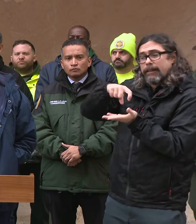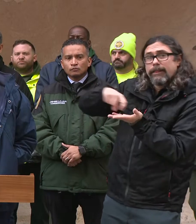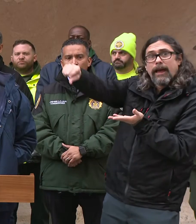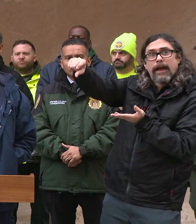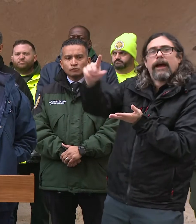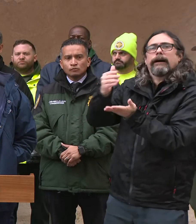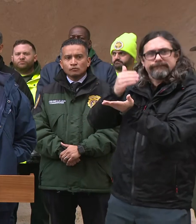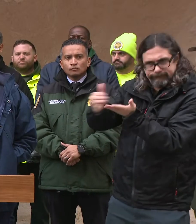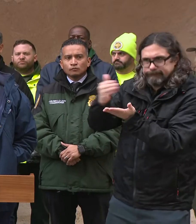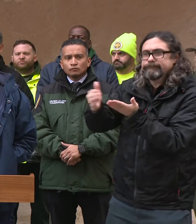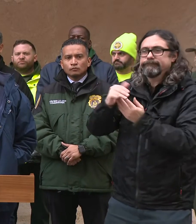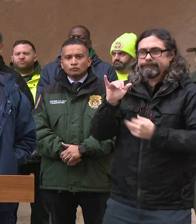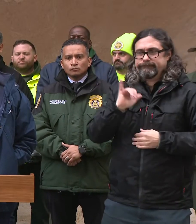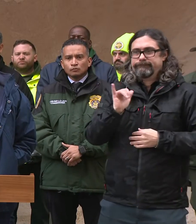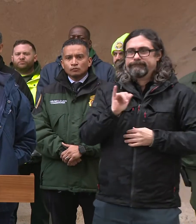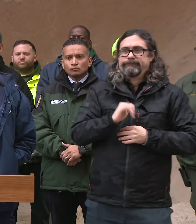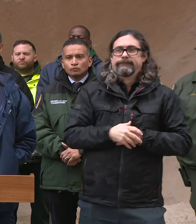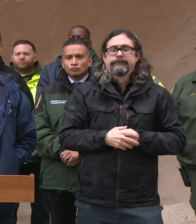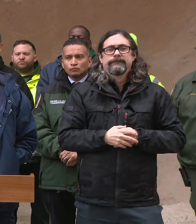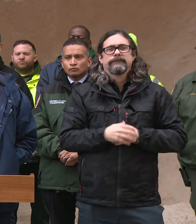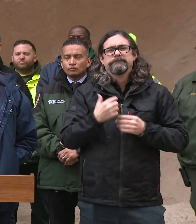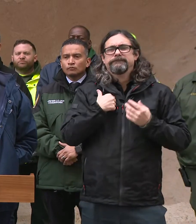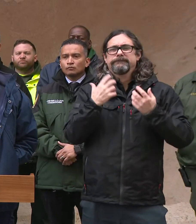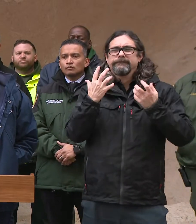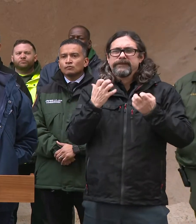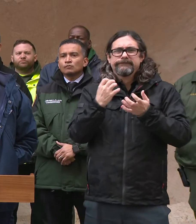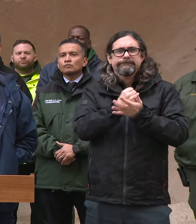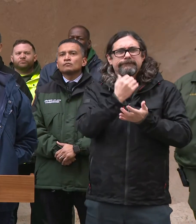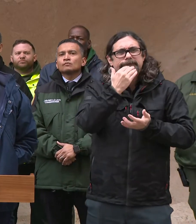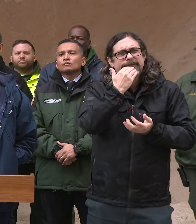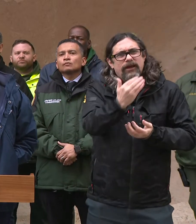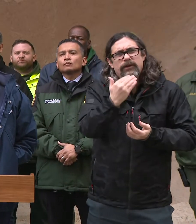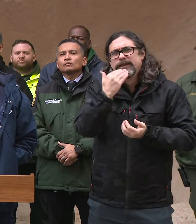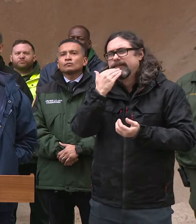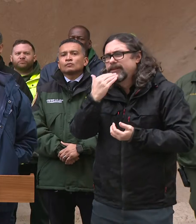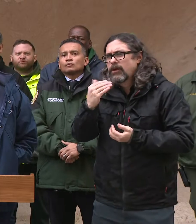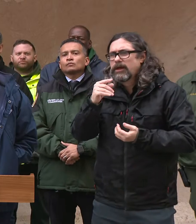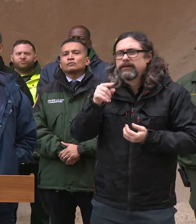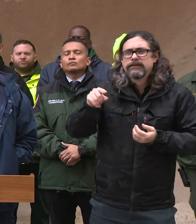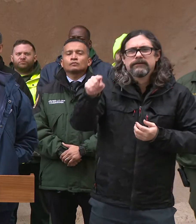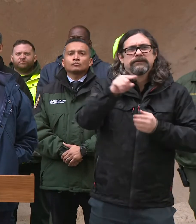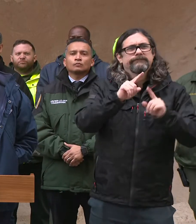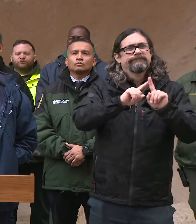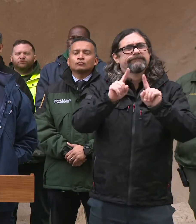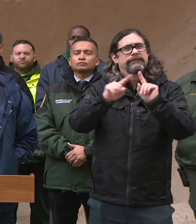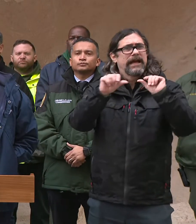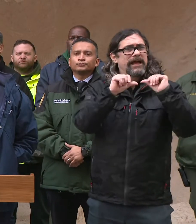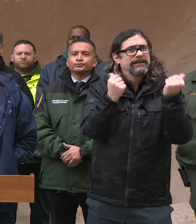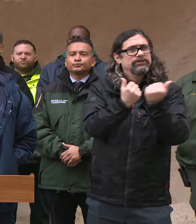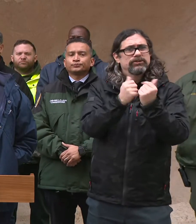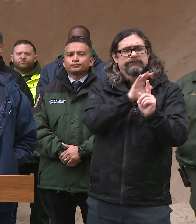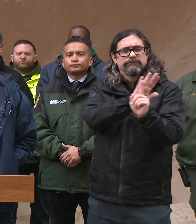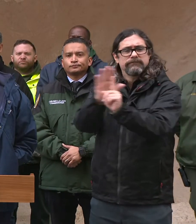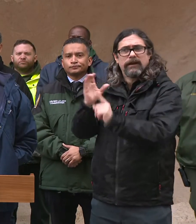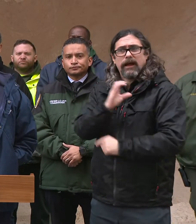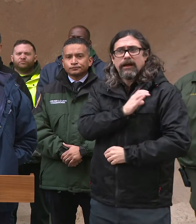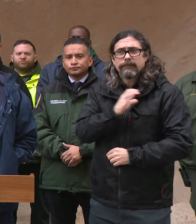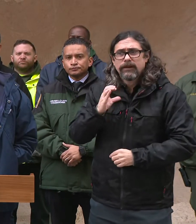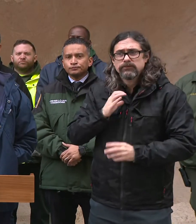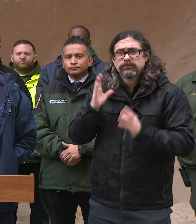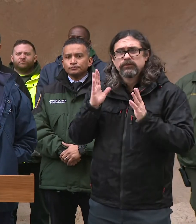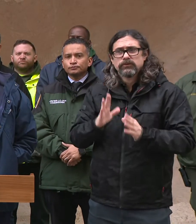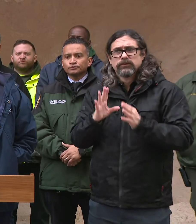that are involved. All of our commissioners are coordinating to make sure that we can get the streets ready and